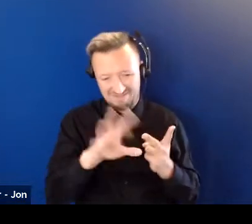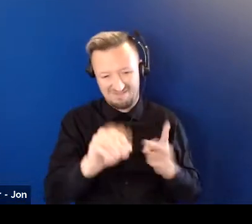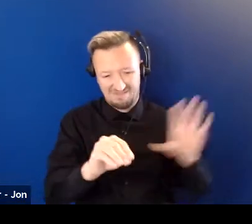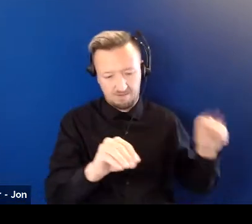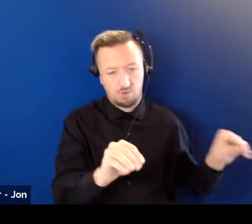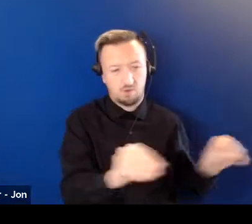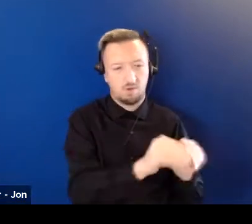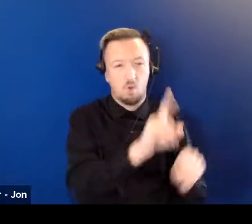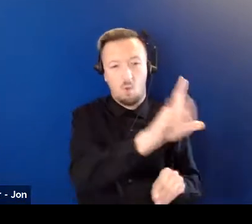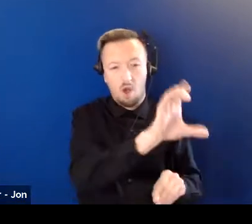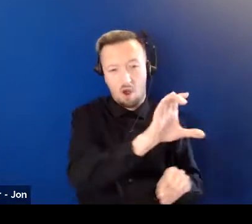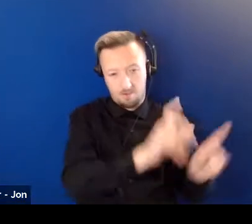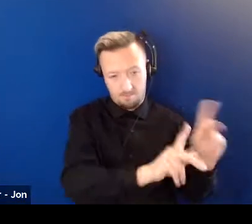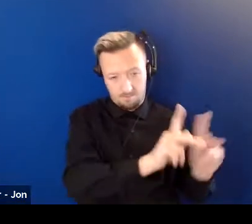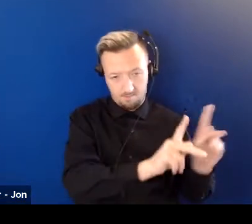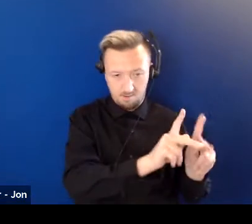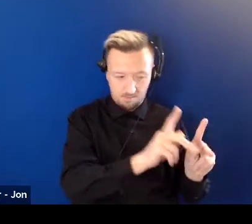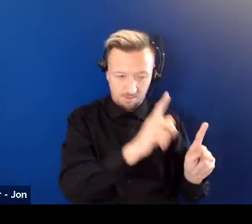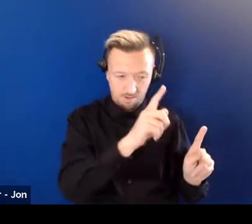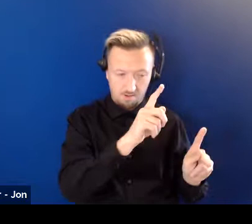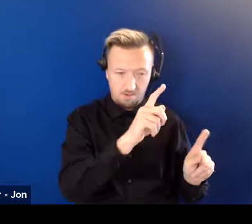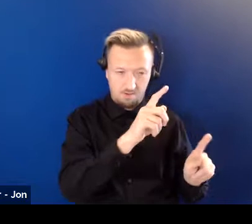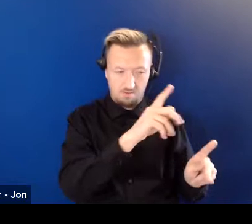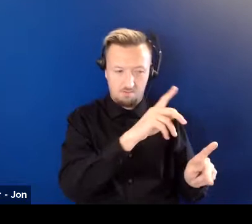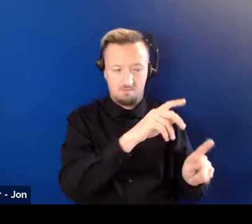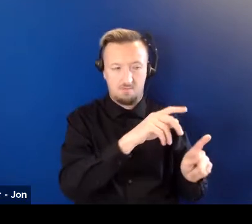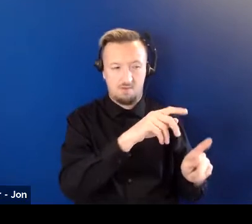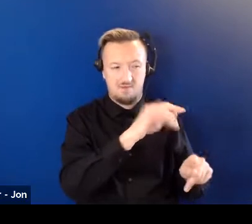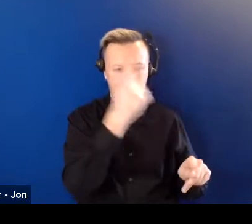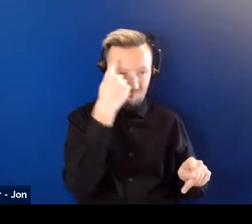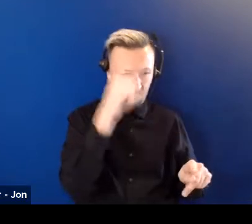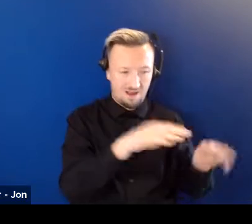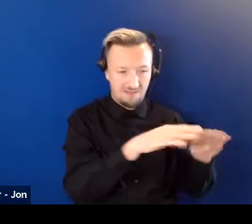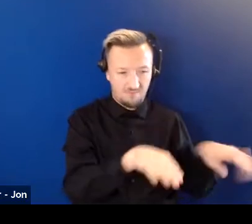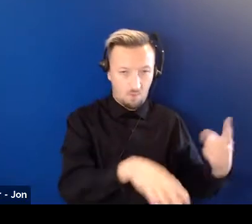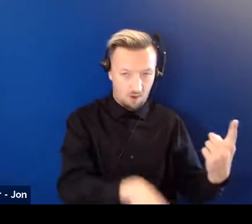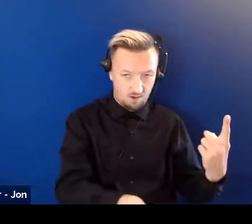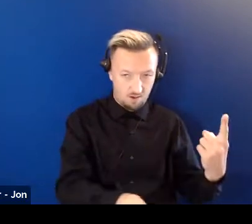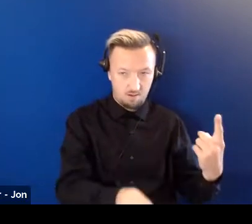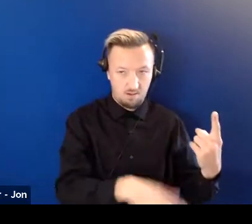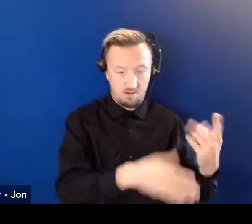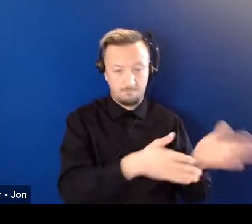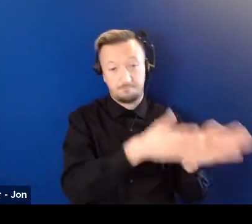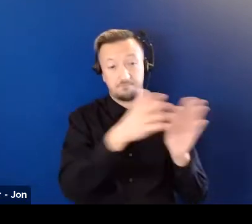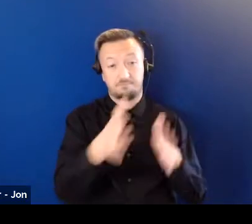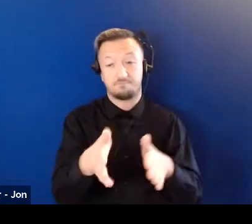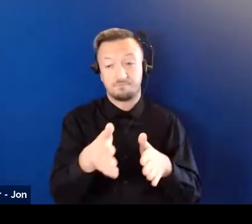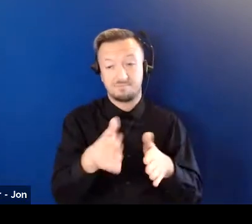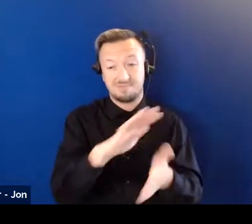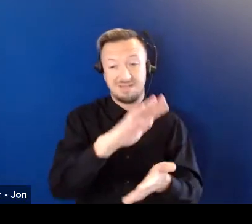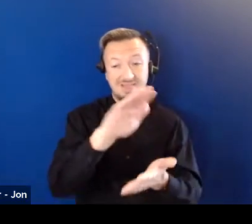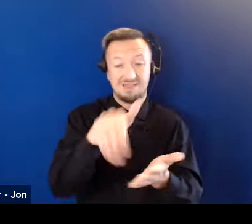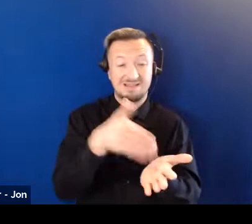100 participants for those centers that are participating on the tier 1 side. For participants or for centers